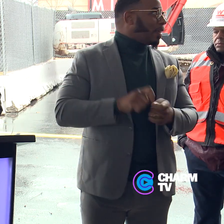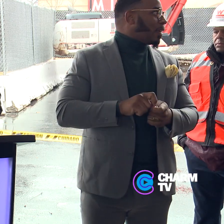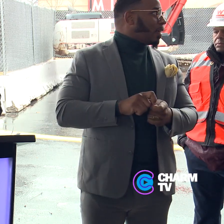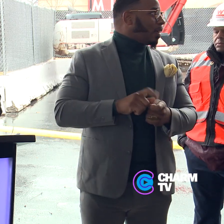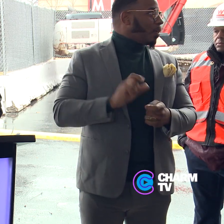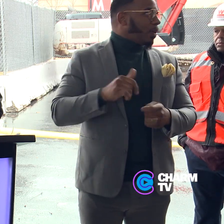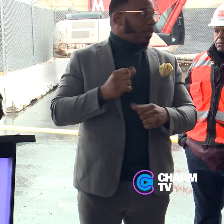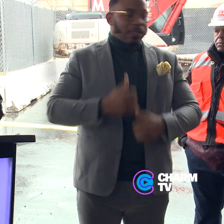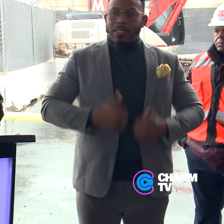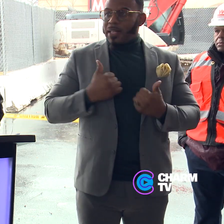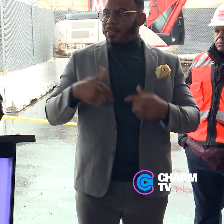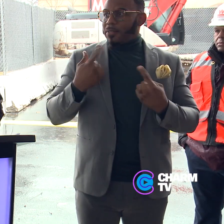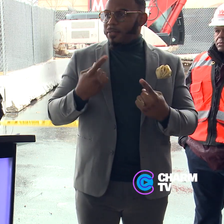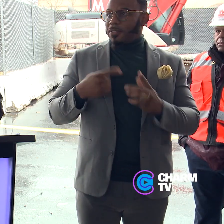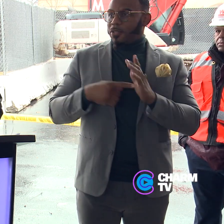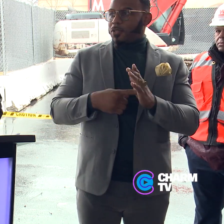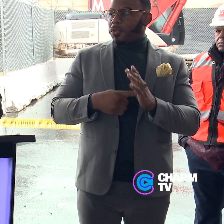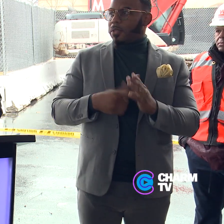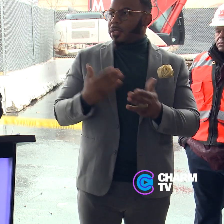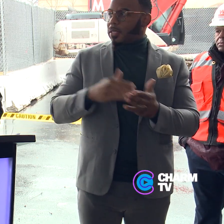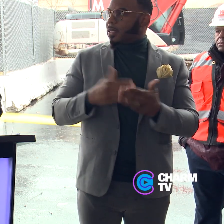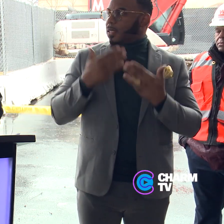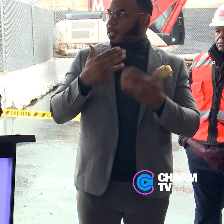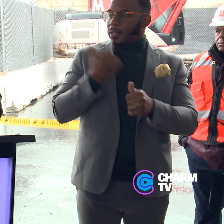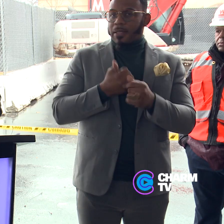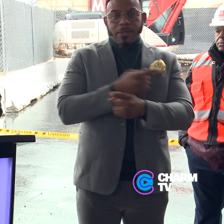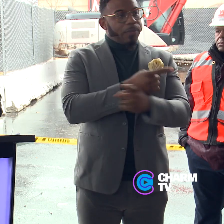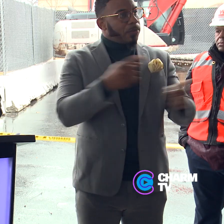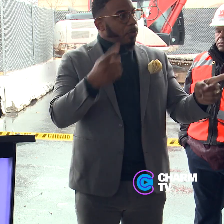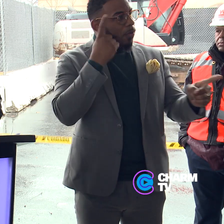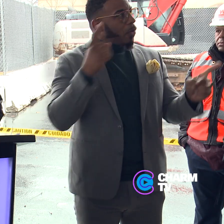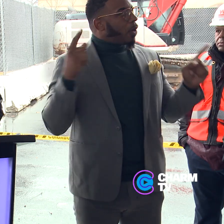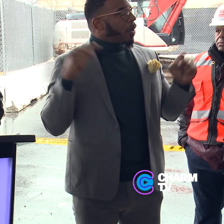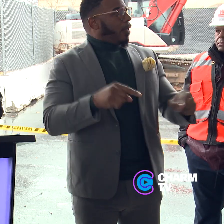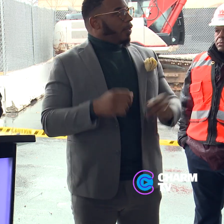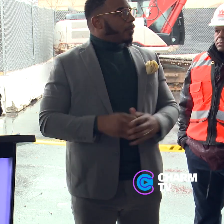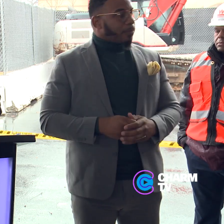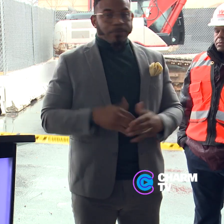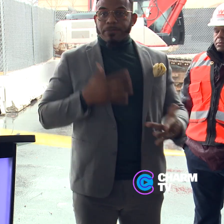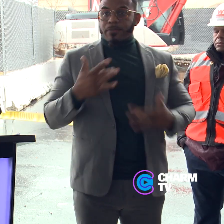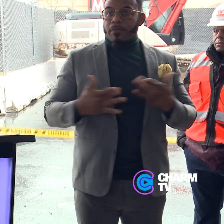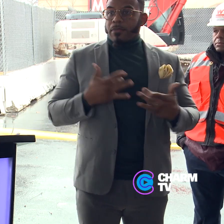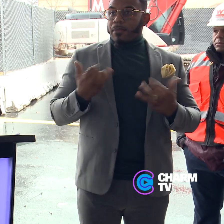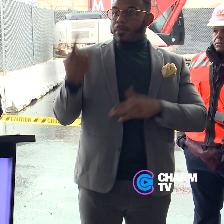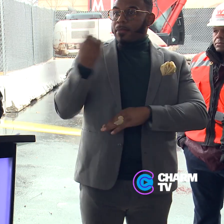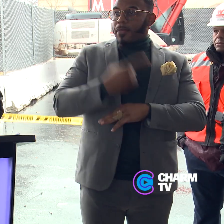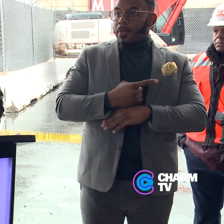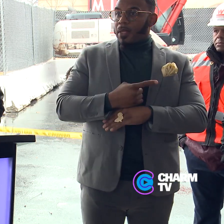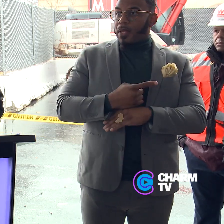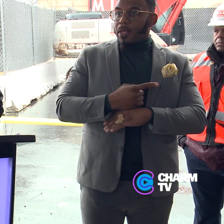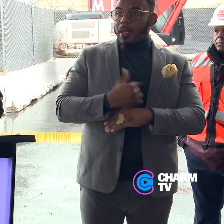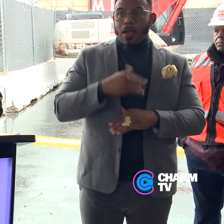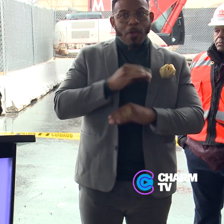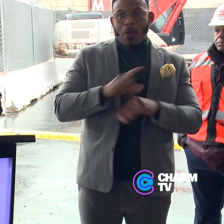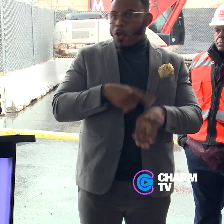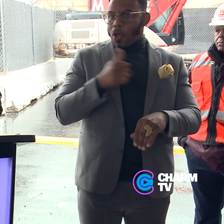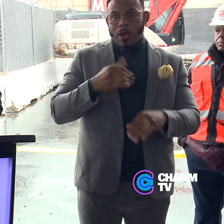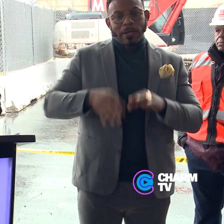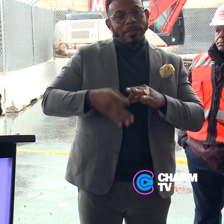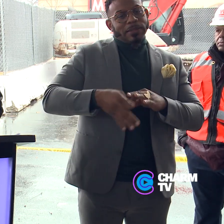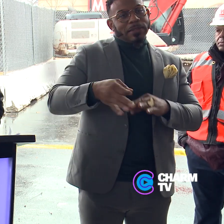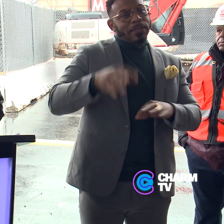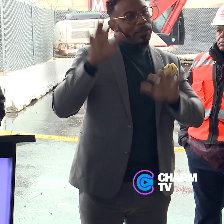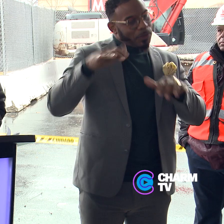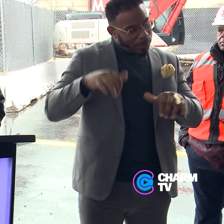exactly what his life has epitomized. So again, I thank each and every one of you for coming out. I'm excited on this day. I will no longer delay